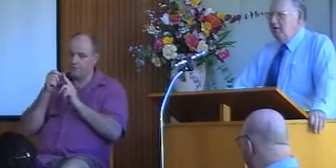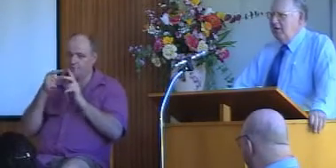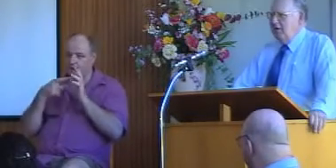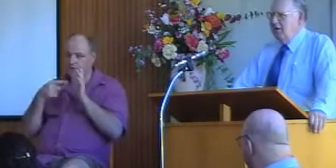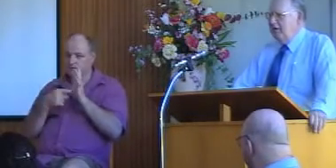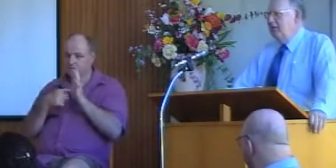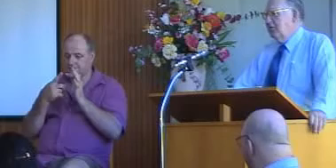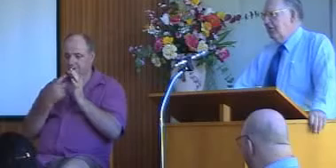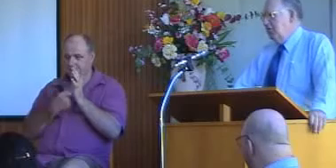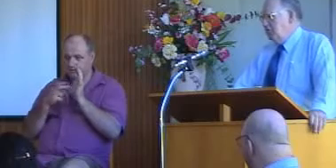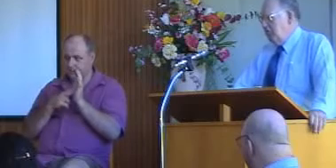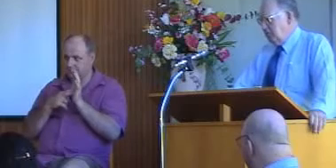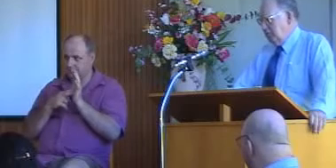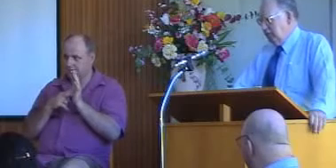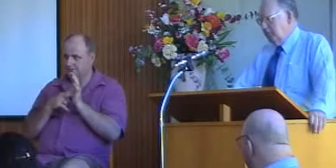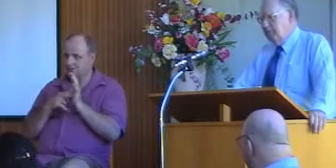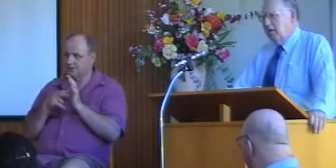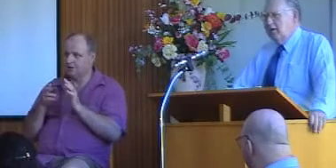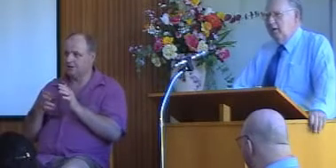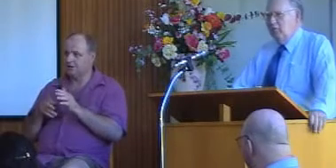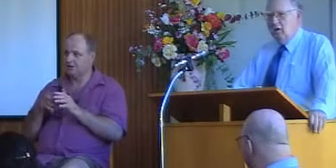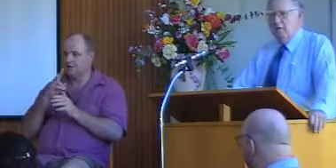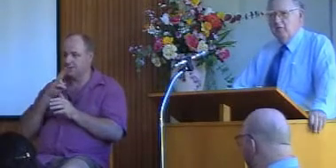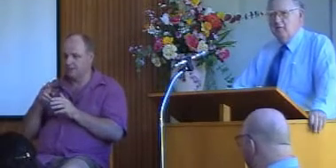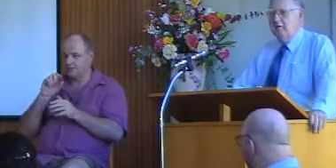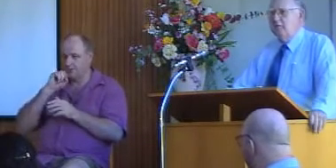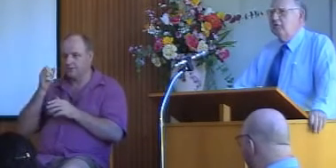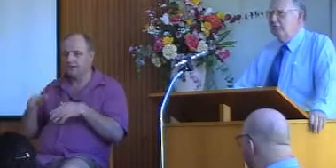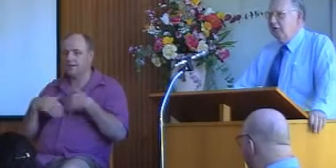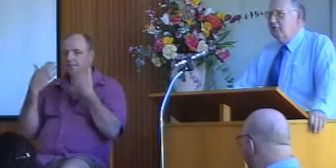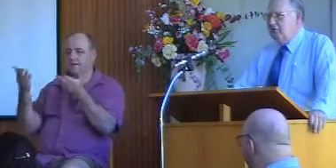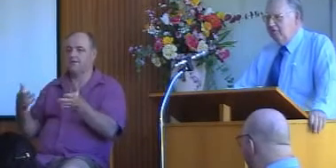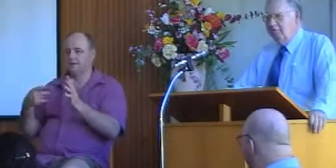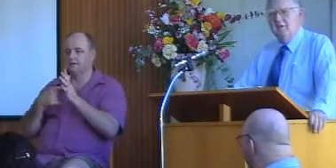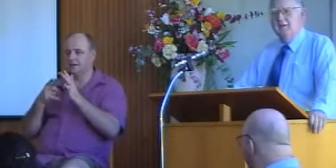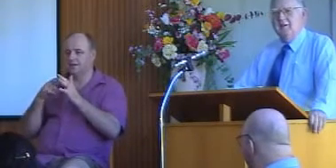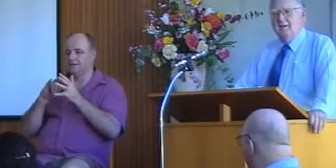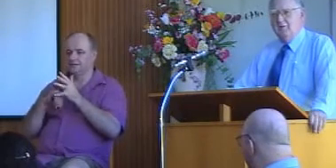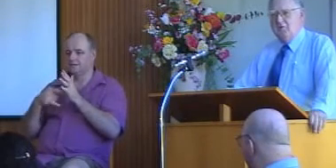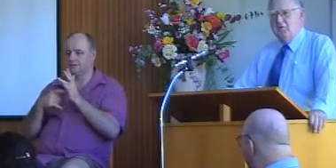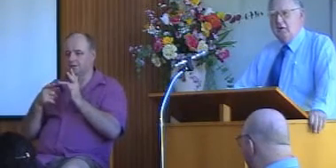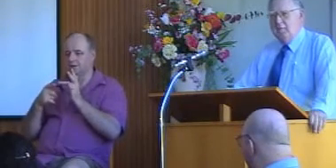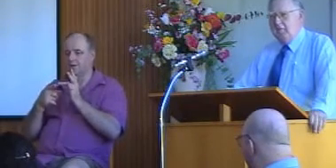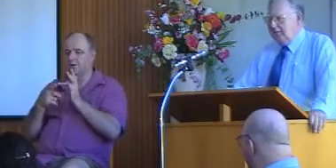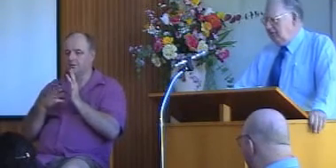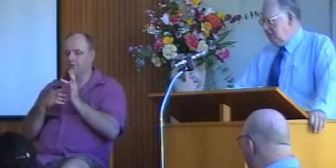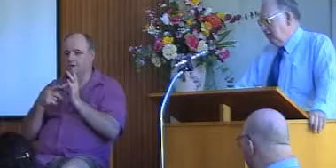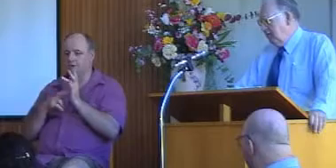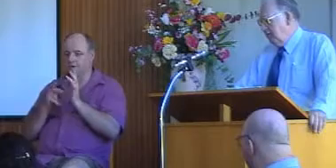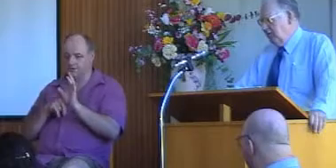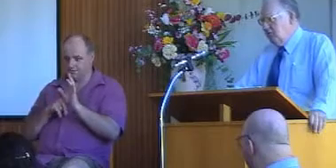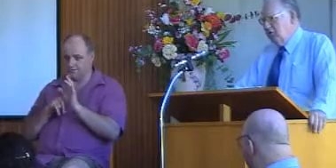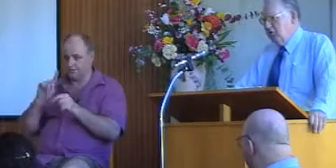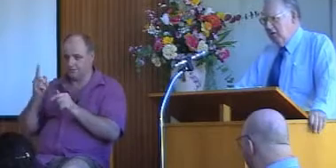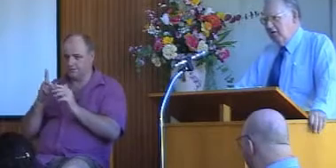accepted an invitation to give his testimony. What I'd like to do is invite John. The first time